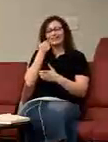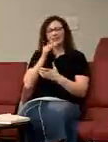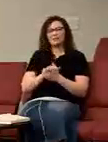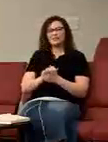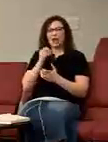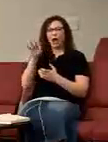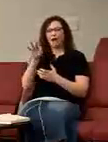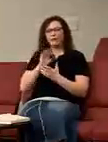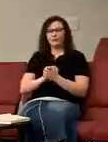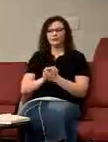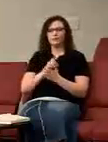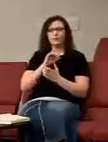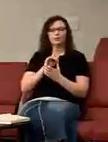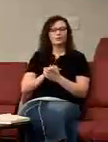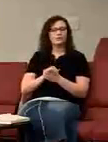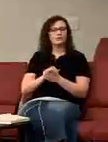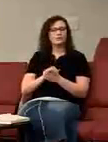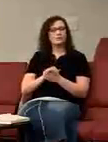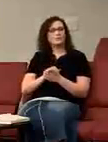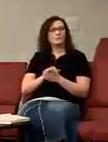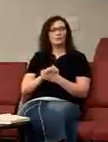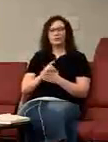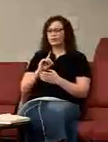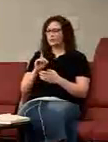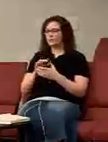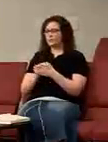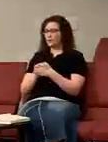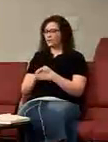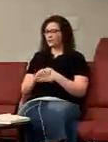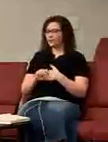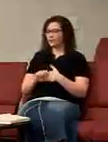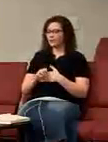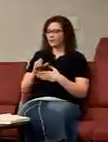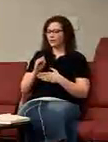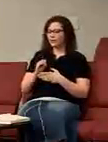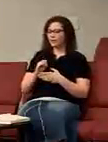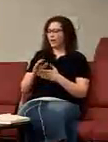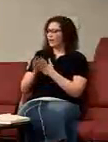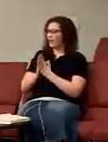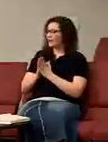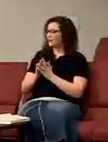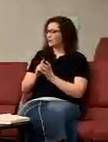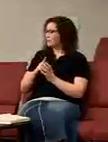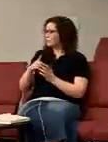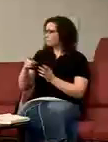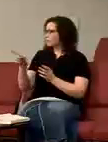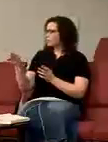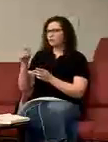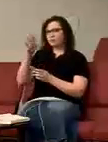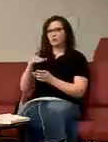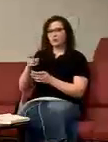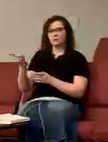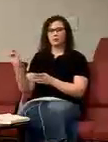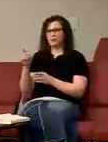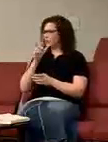talking to him. And I go by and go, who is that? And he goes, I don't know. Right? You know, just, you know, harass the guys in the car. Anyway,